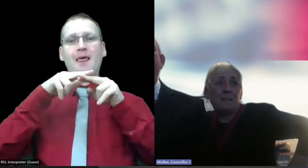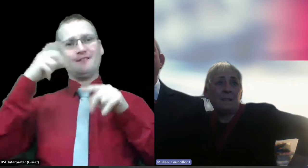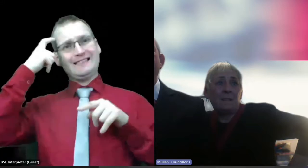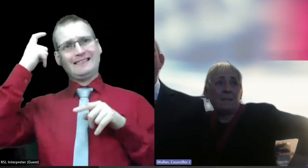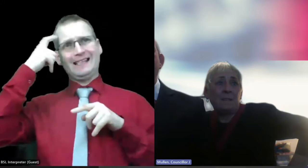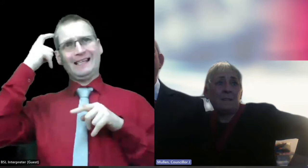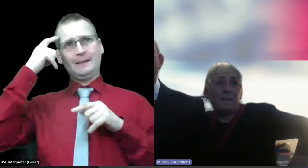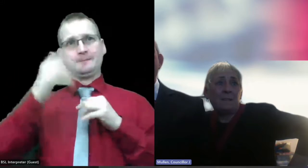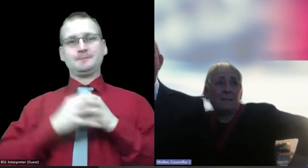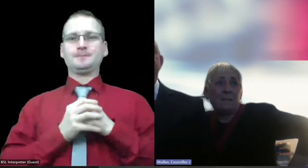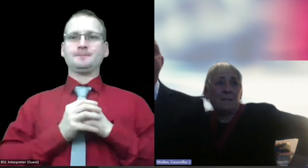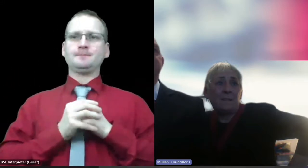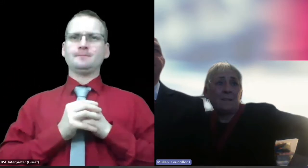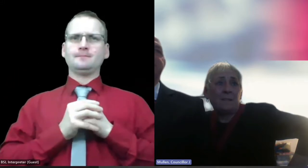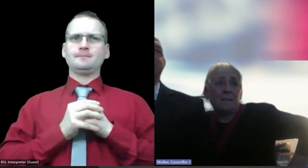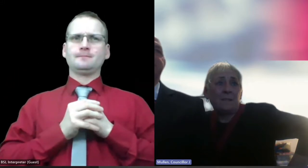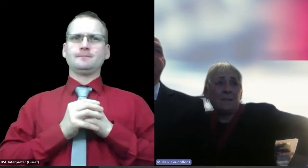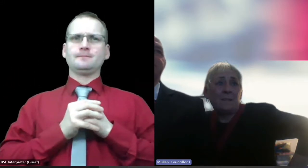our Rose.